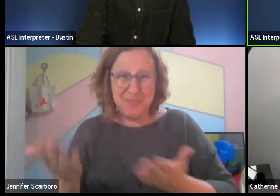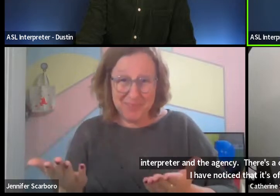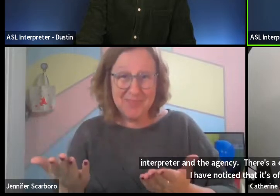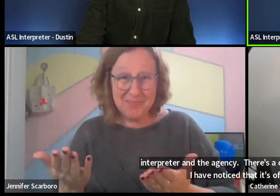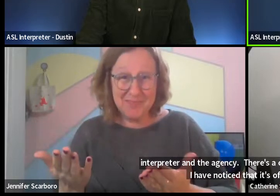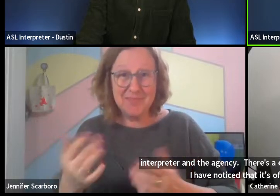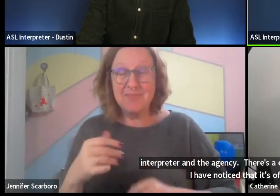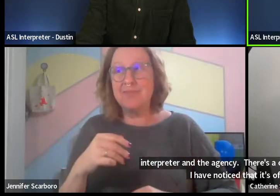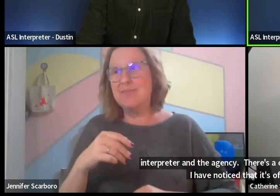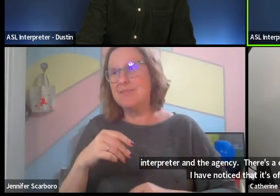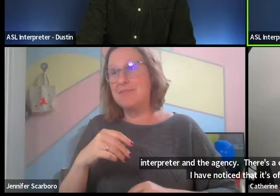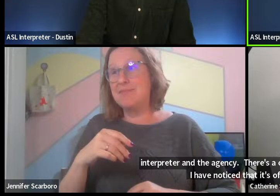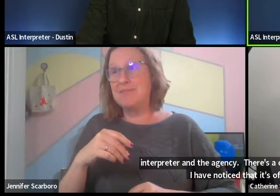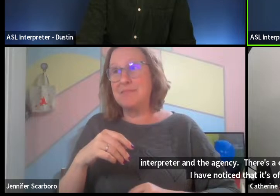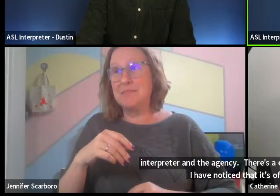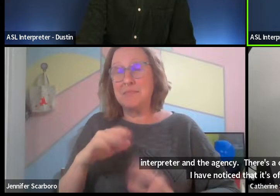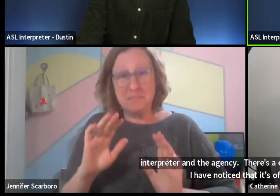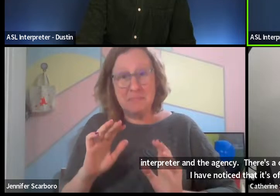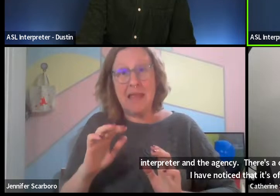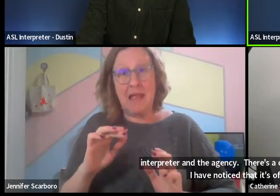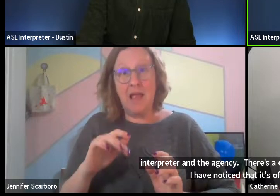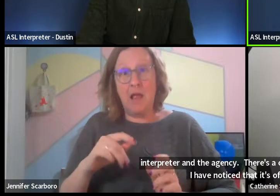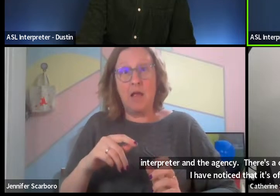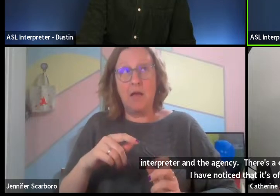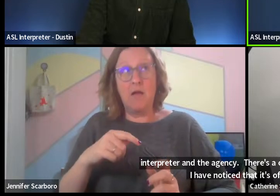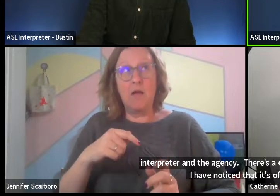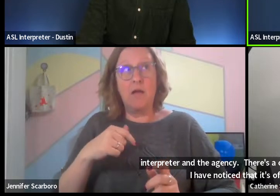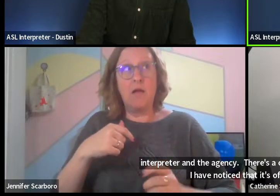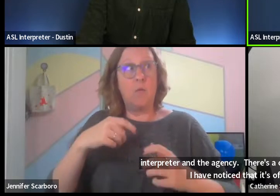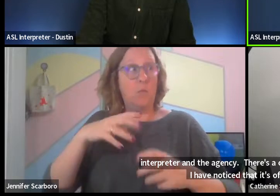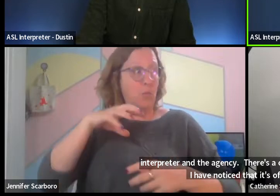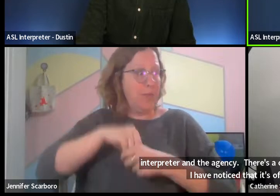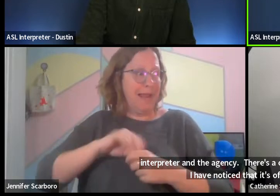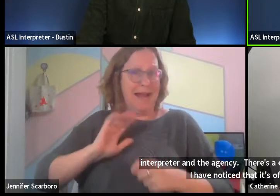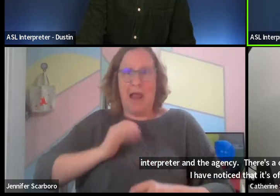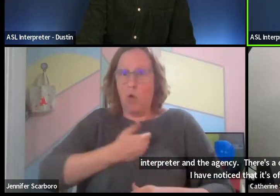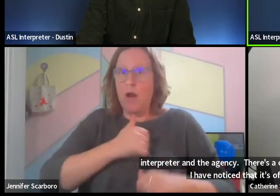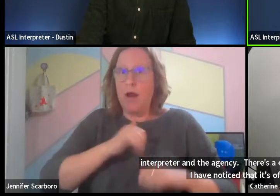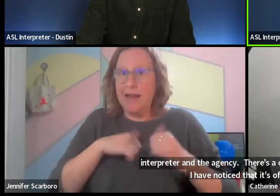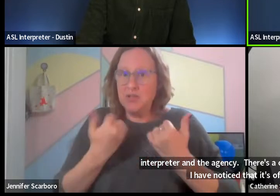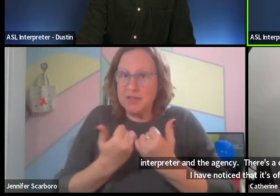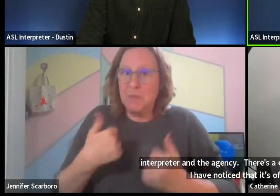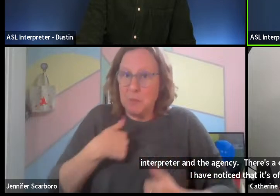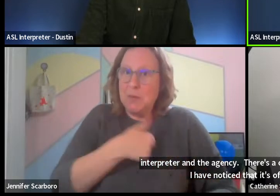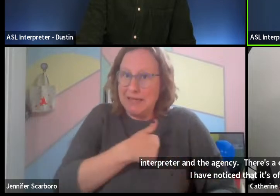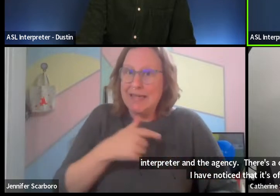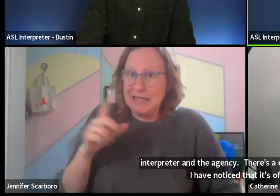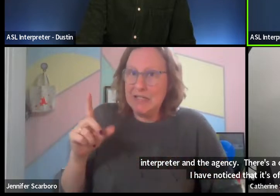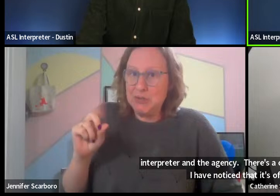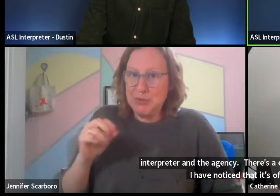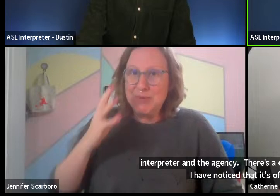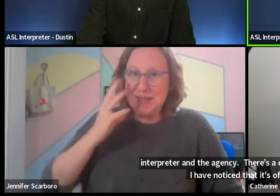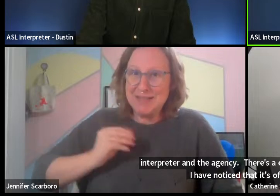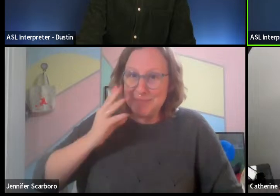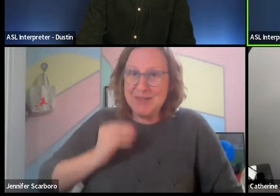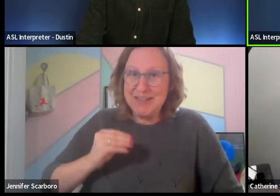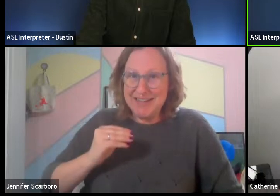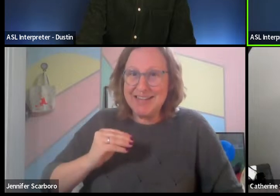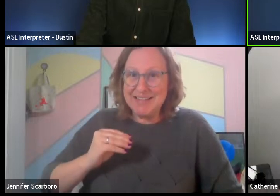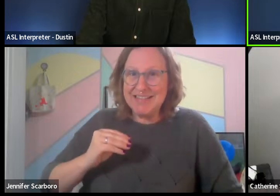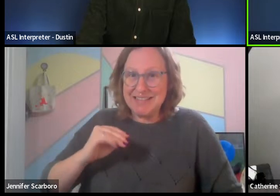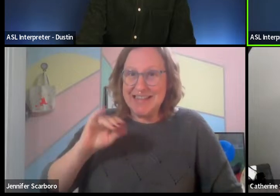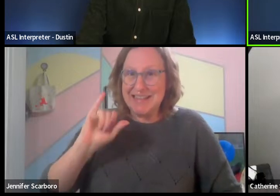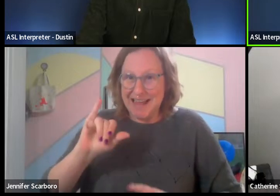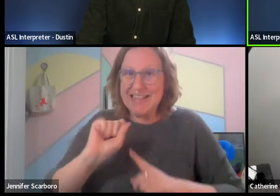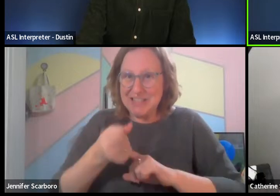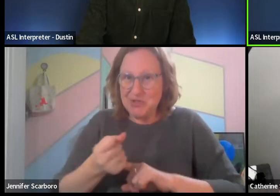included in the discussion in terms of responsibility. in our agency,